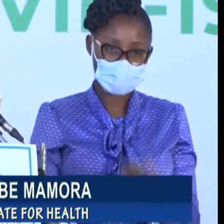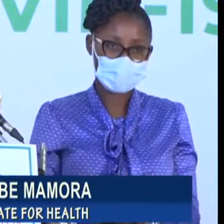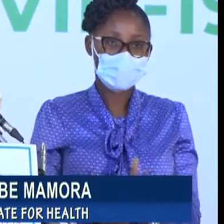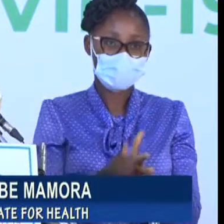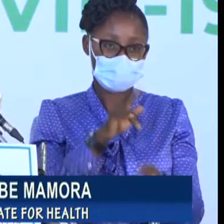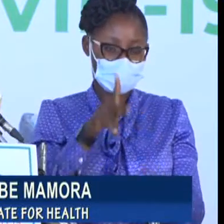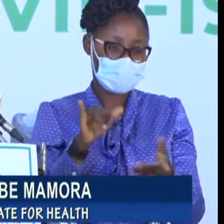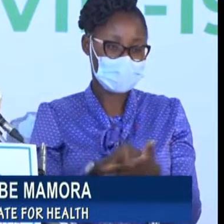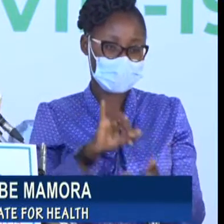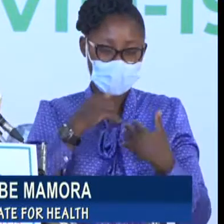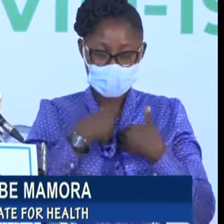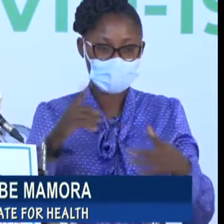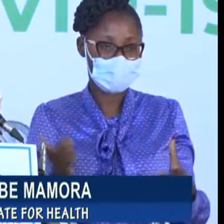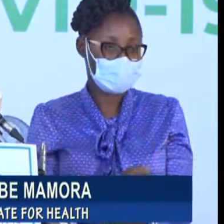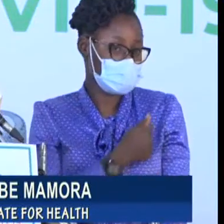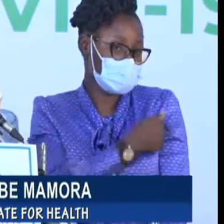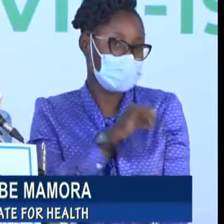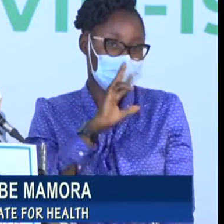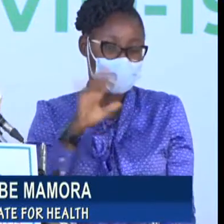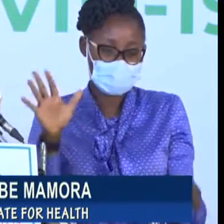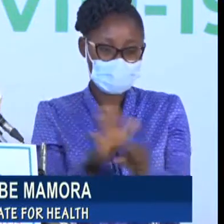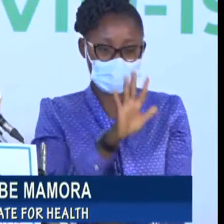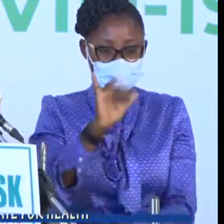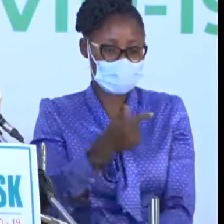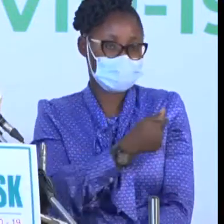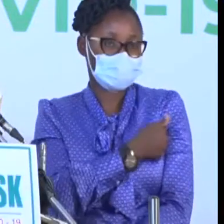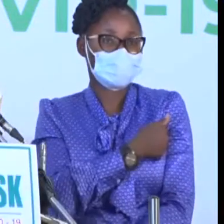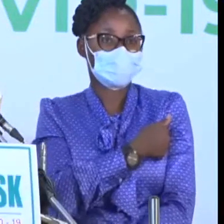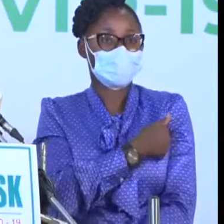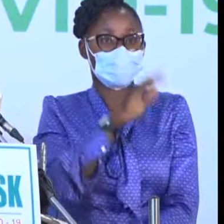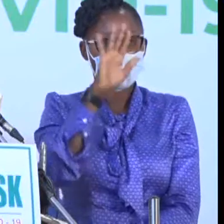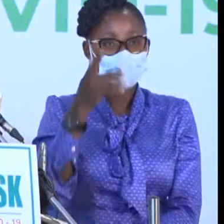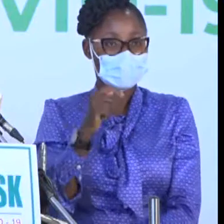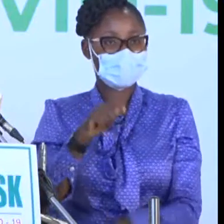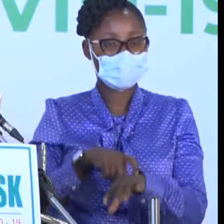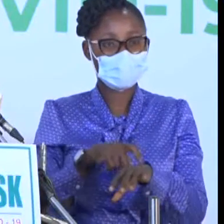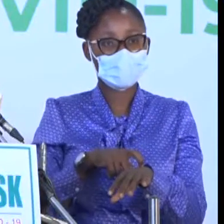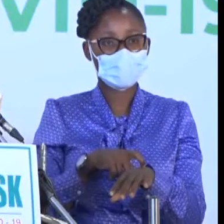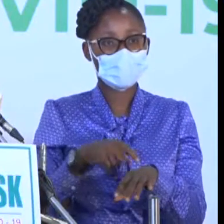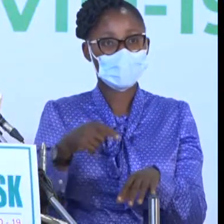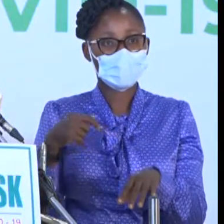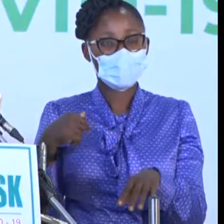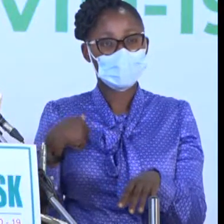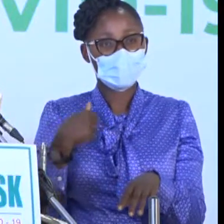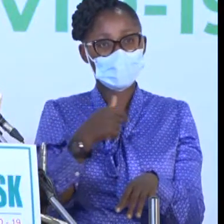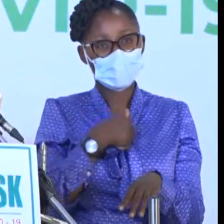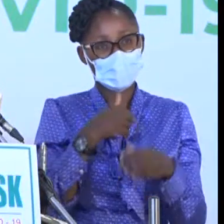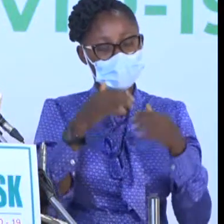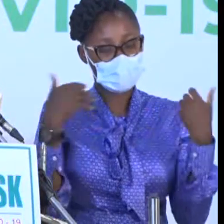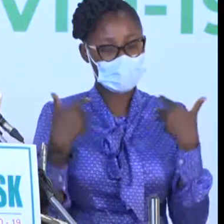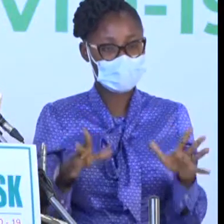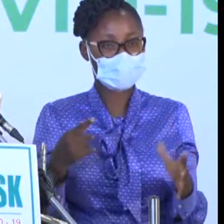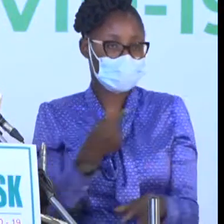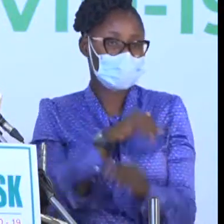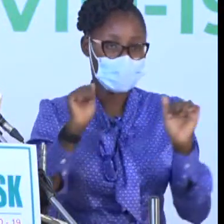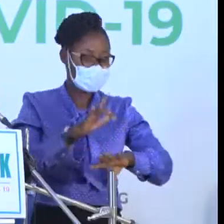been vaccinated have been fully vaccinated. I mean, by the time we fully utilize the doses available.